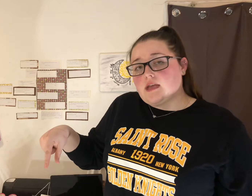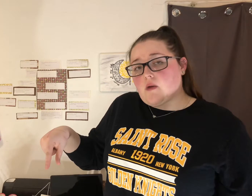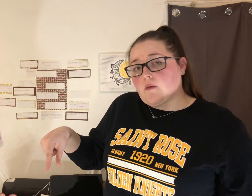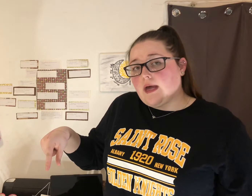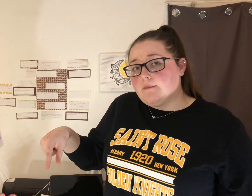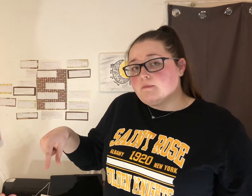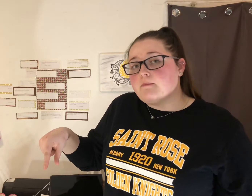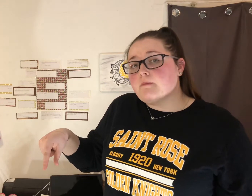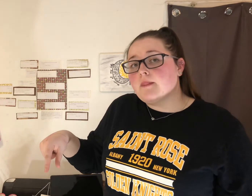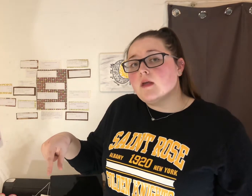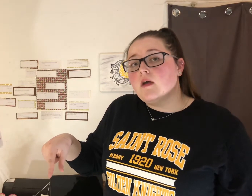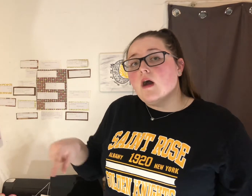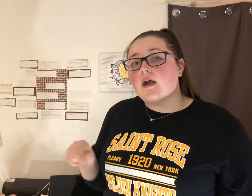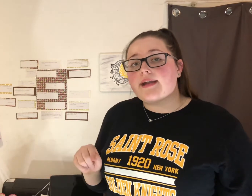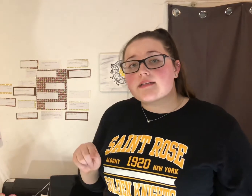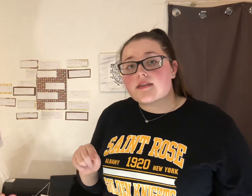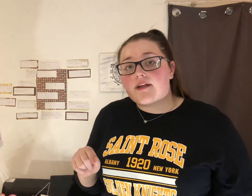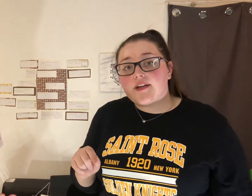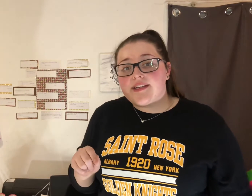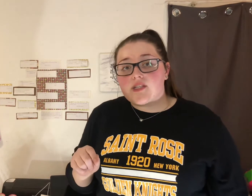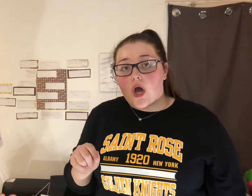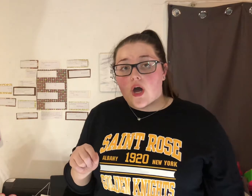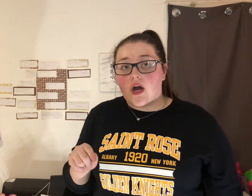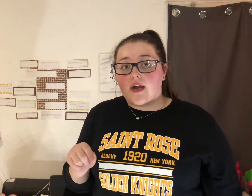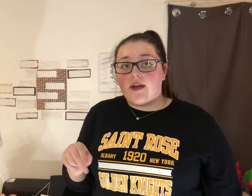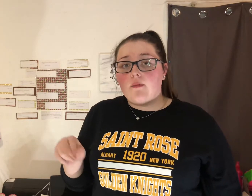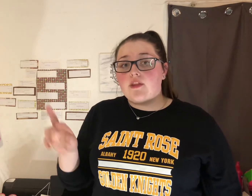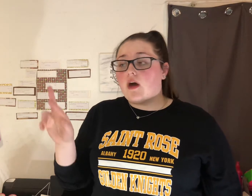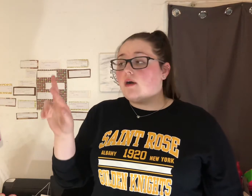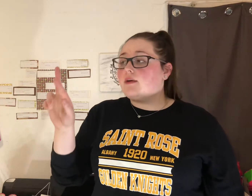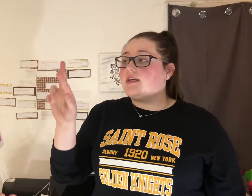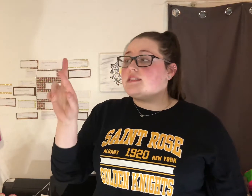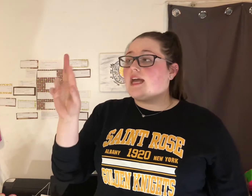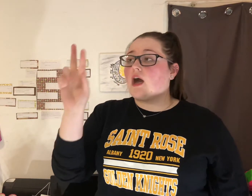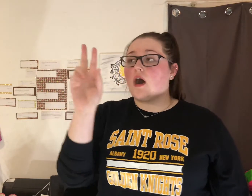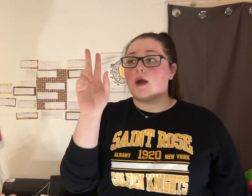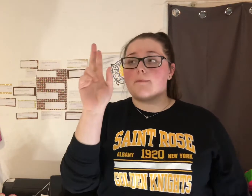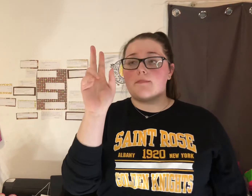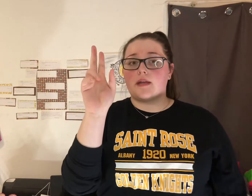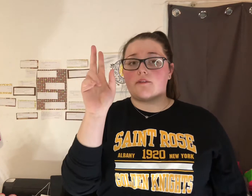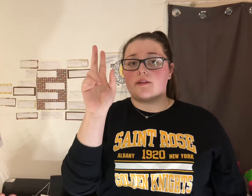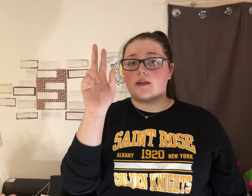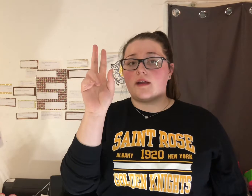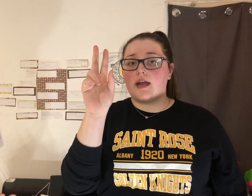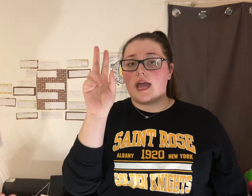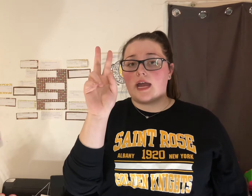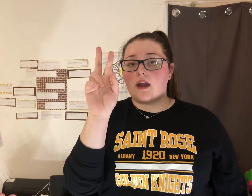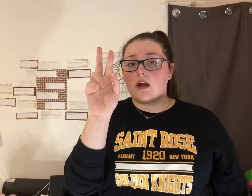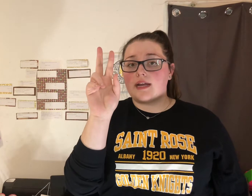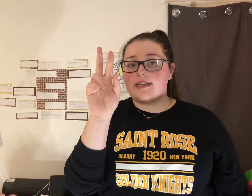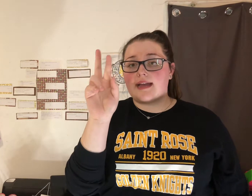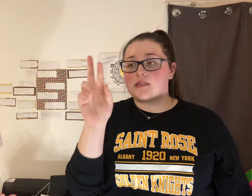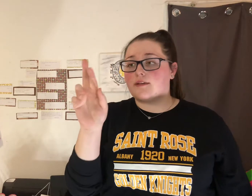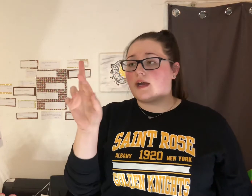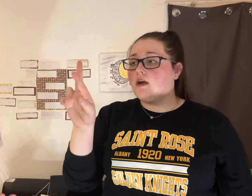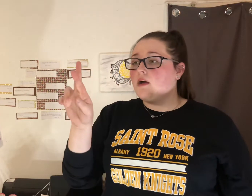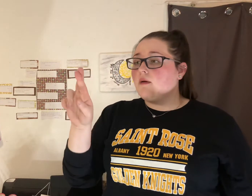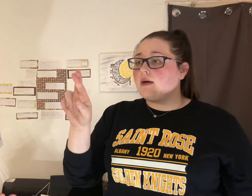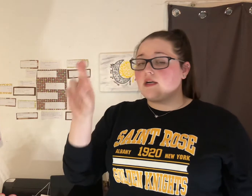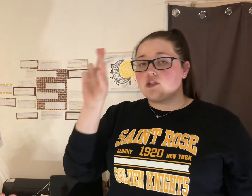okay? Our next letter is R. And with R, we're going to take our middle finger and our index finger. We're going to